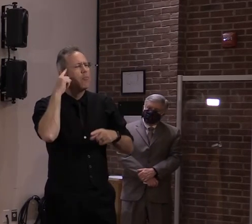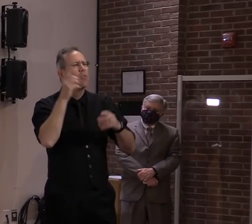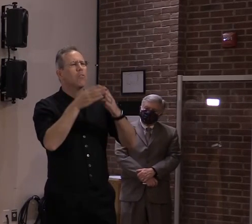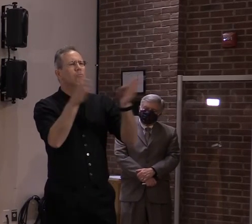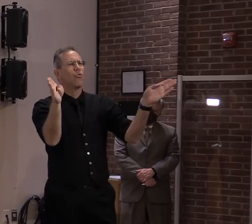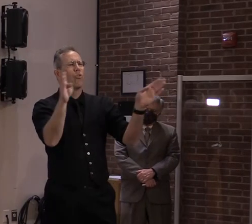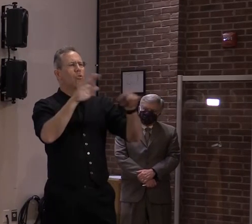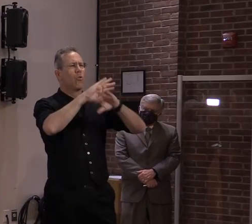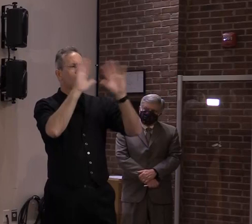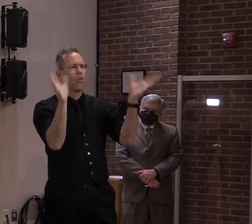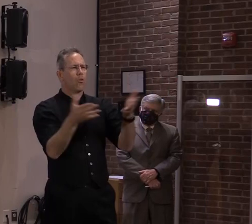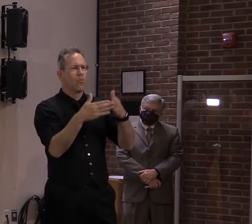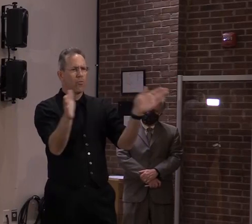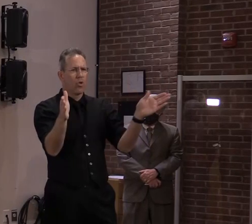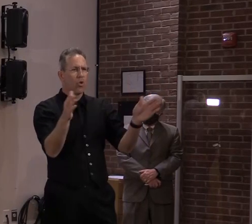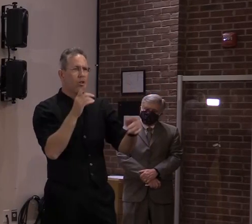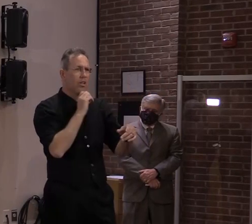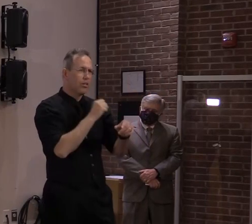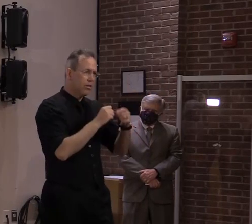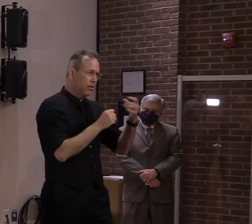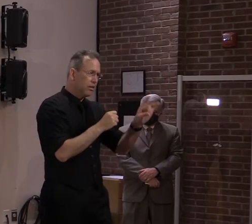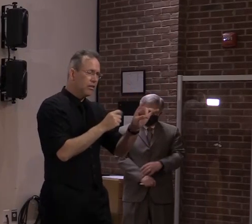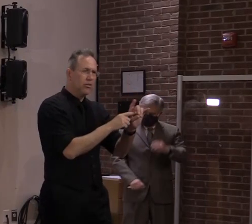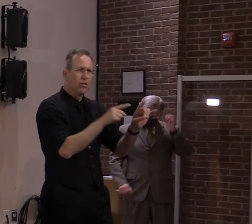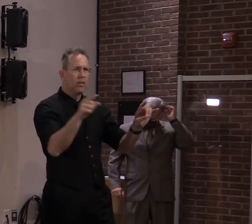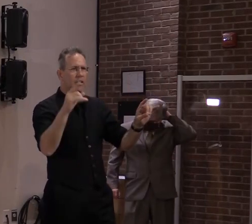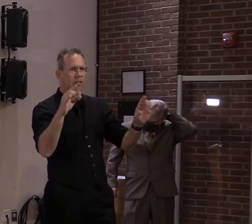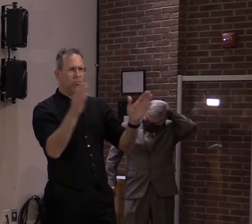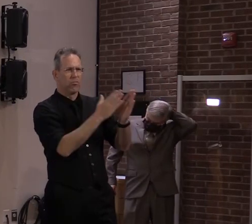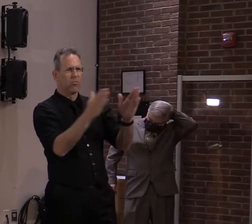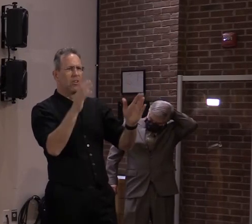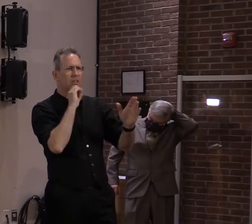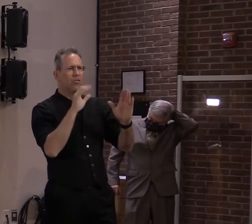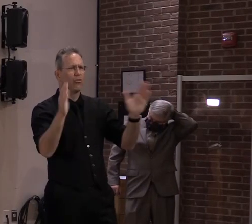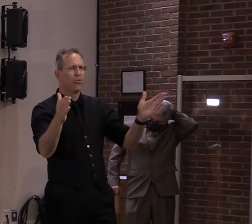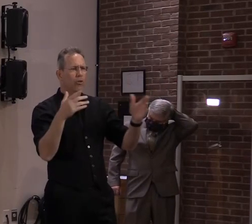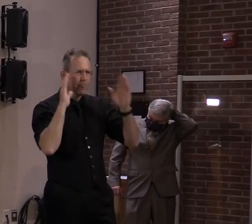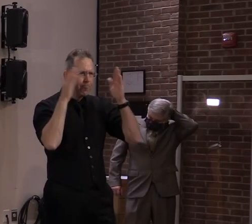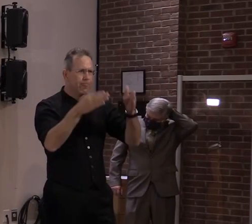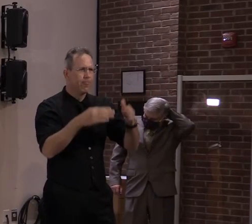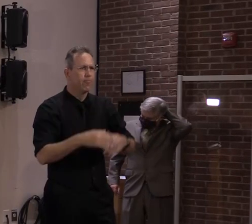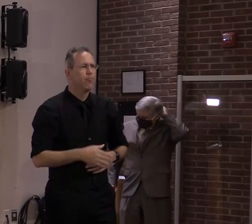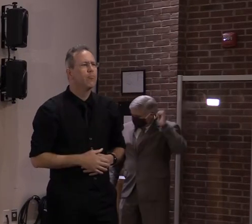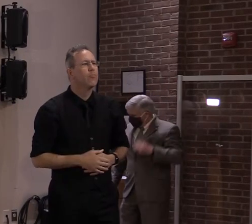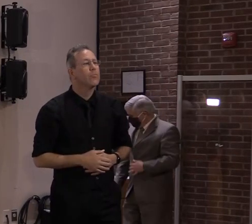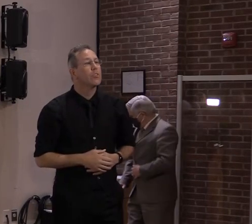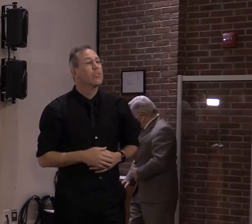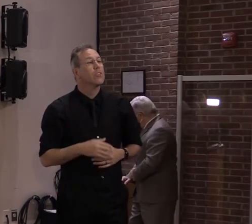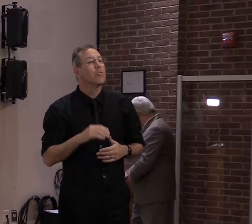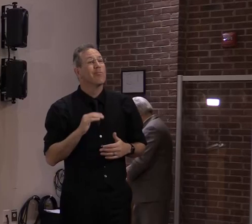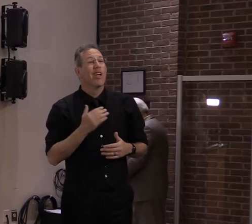But part of the communication strategy and part of the